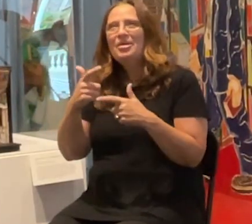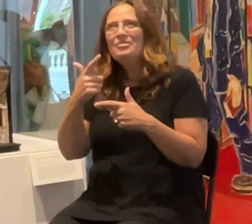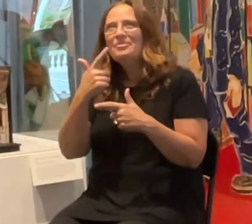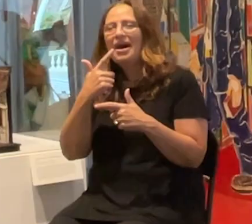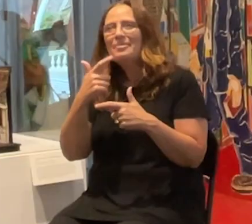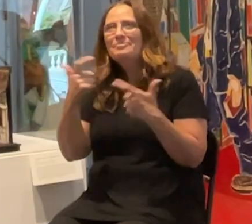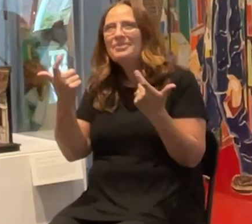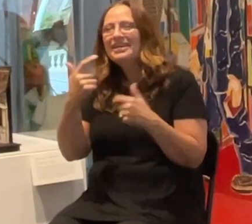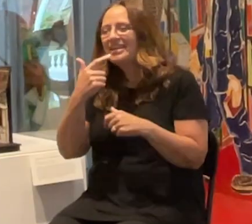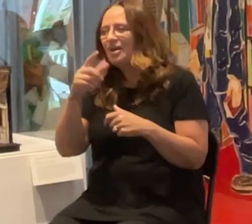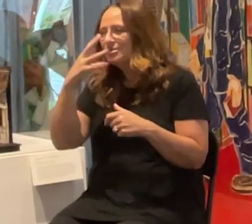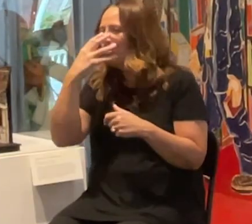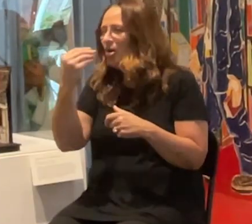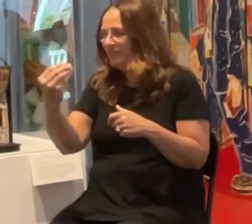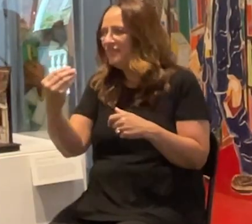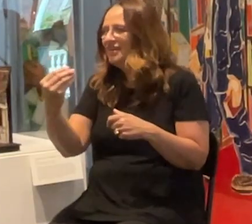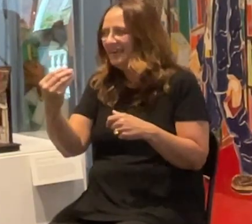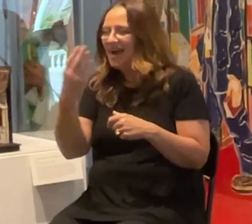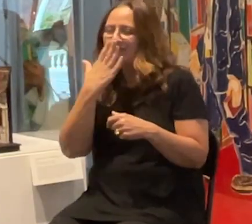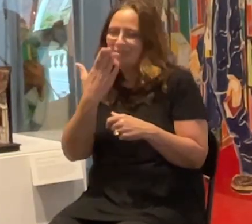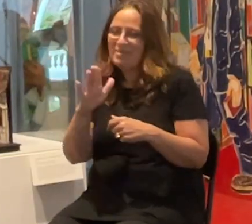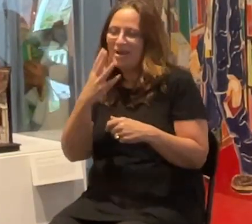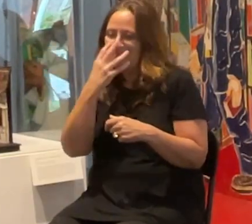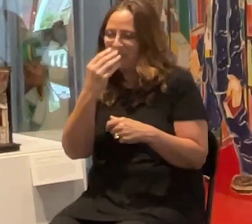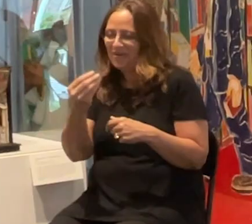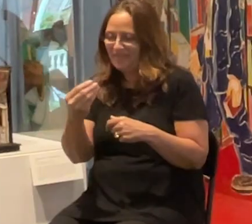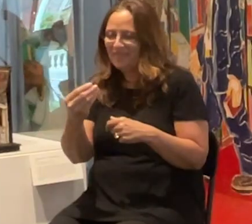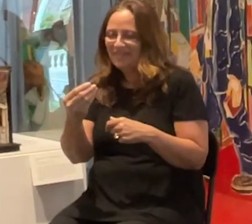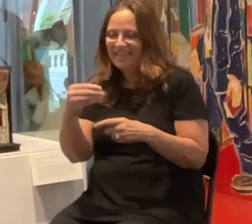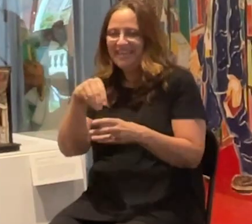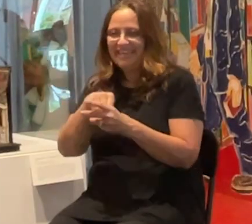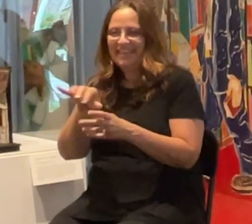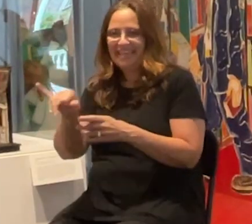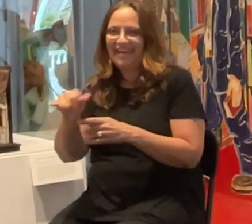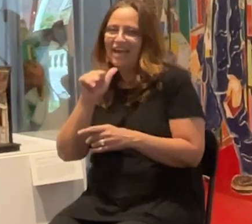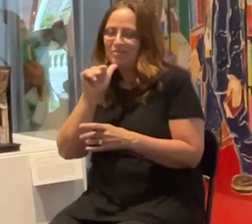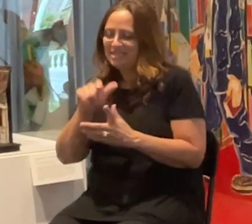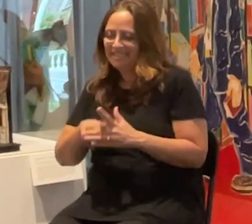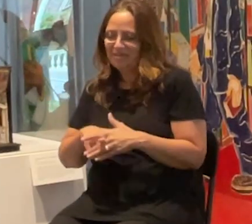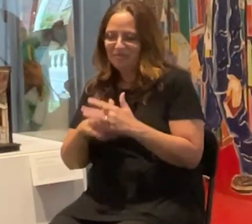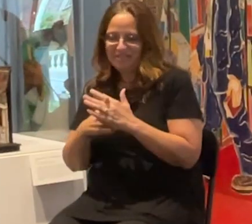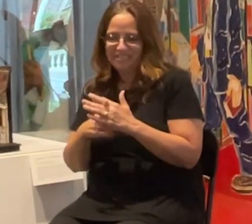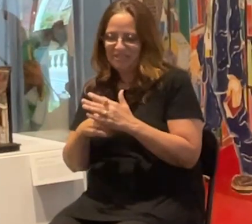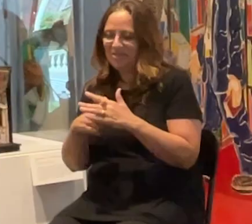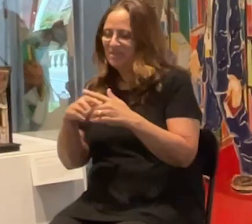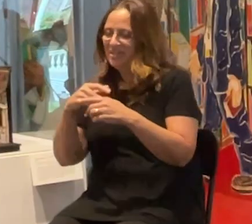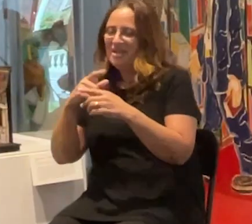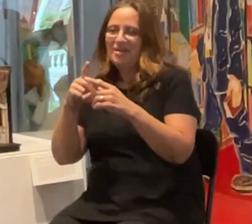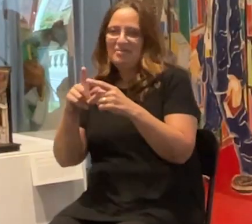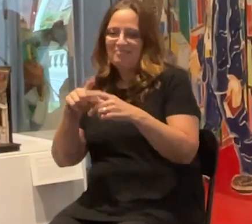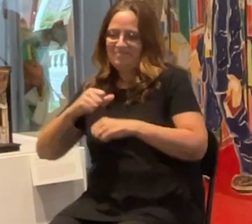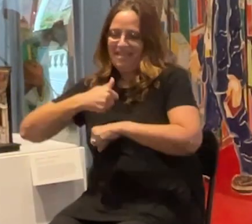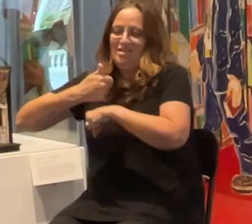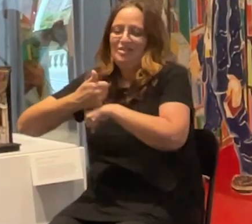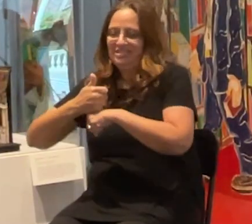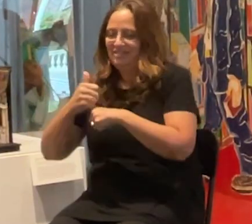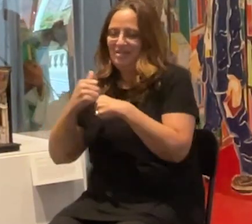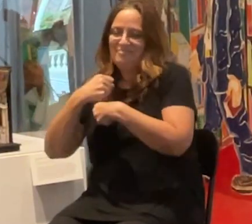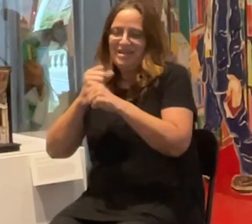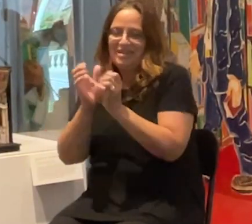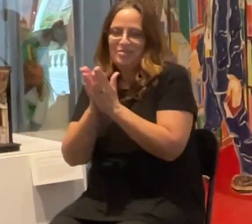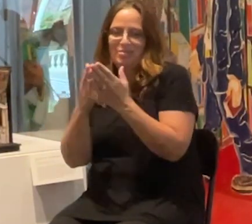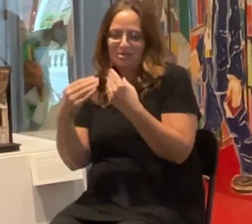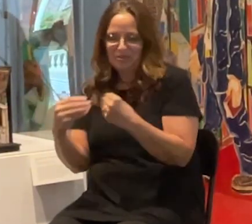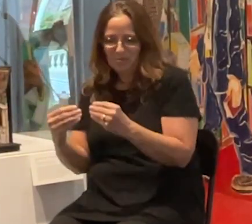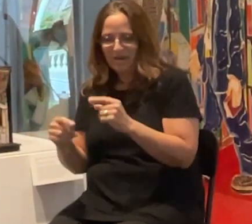so, something like that. So I did not actually participate in the original iteration of making the bookstore. But